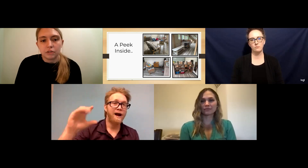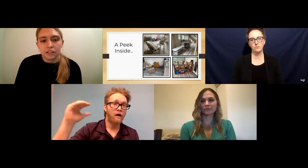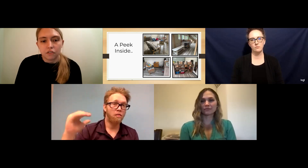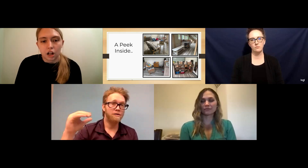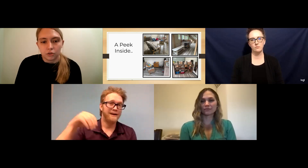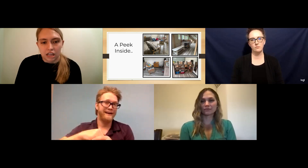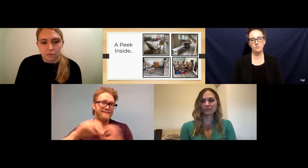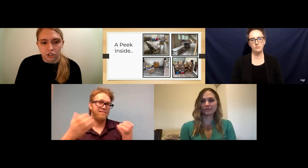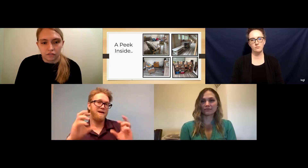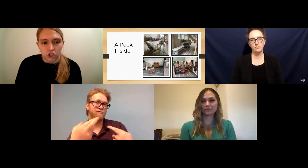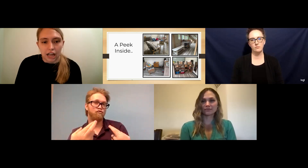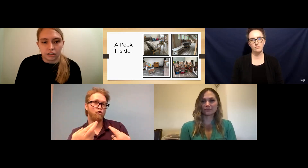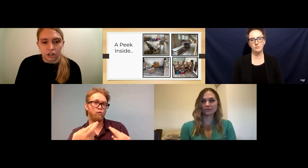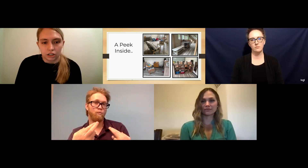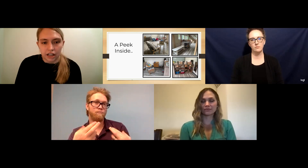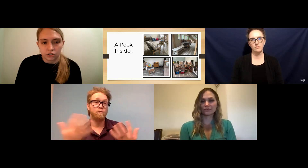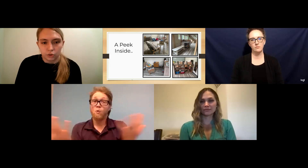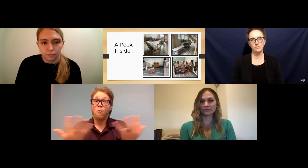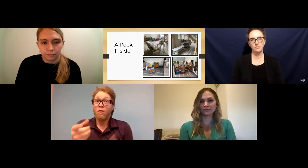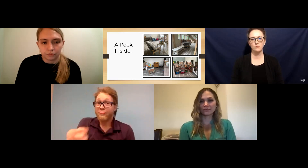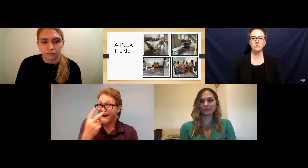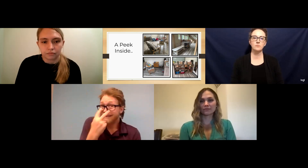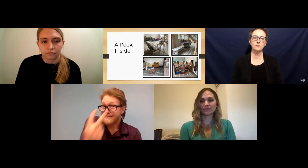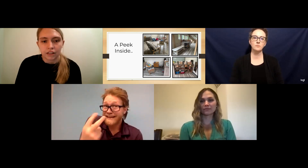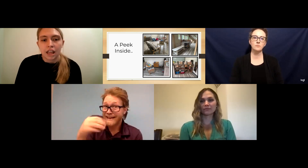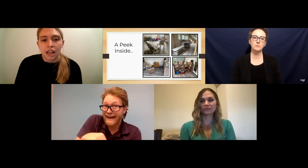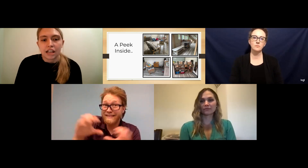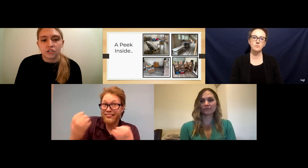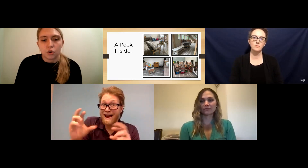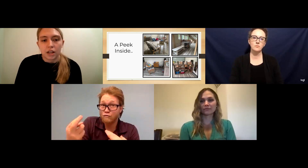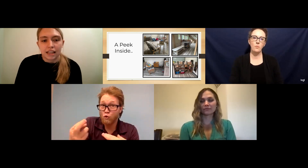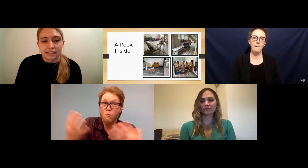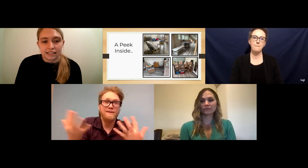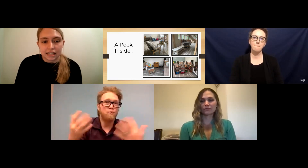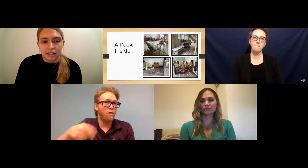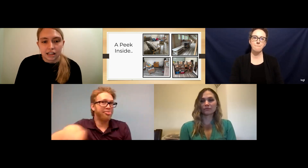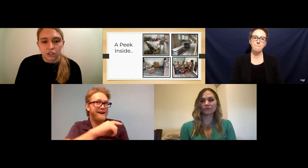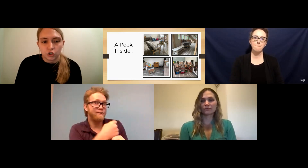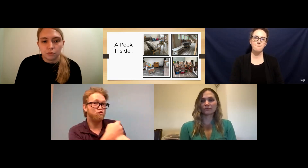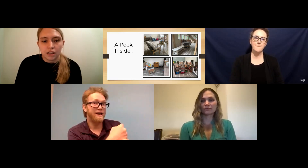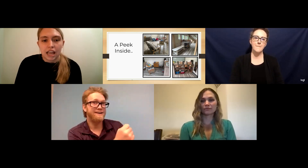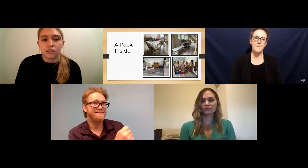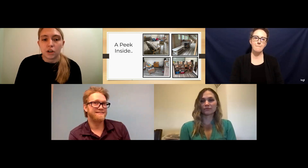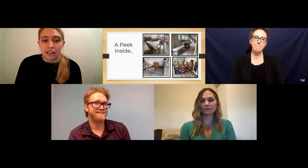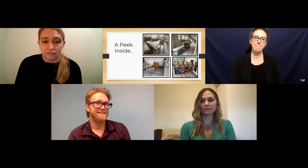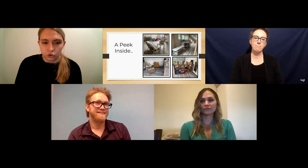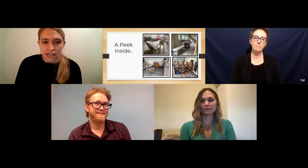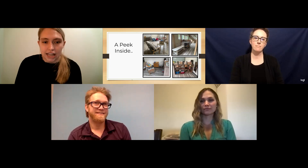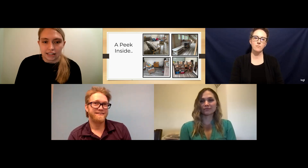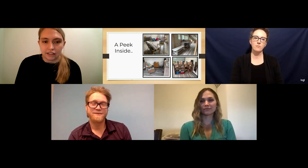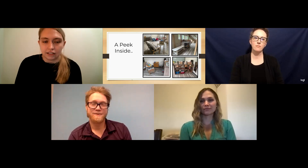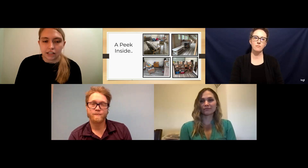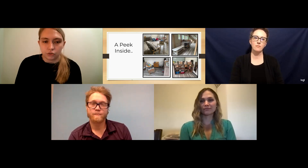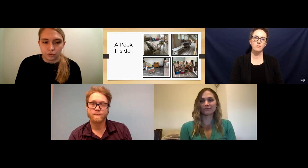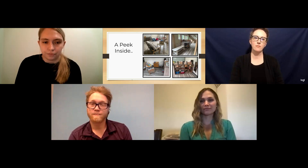And we really follow the image of the child in our classroom. And so what they see in the classroom is what they've